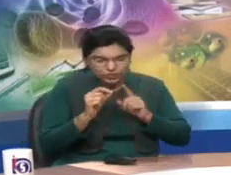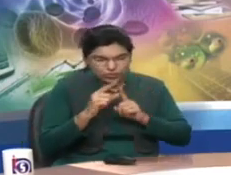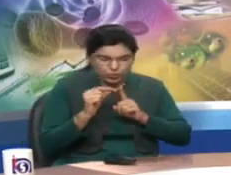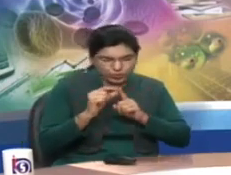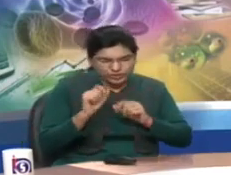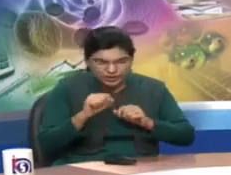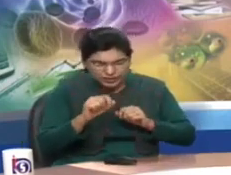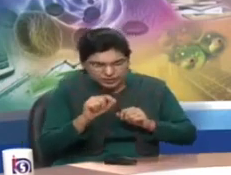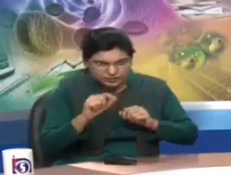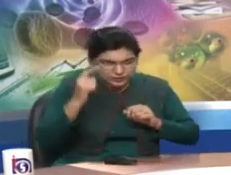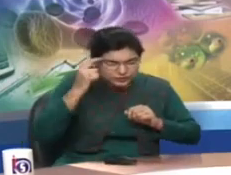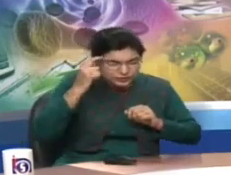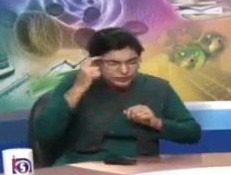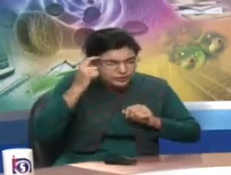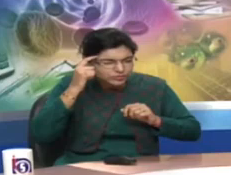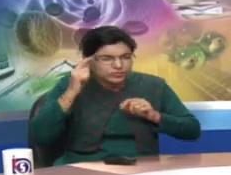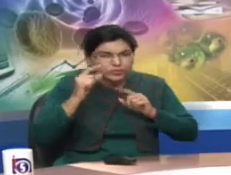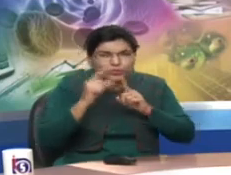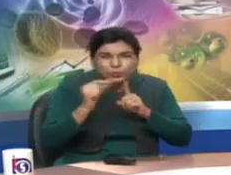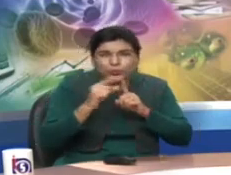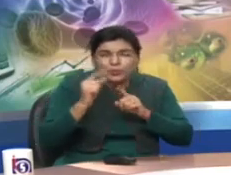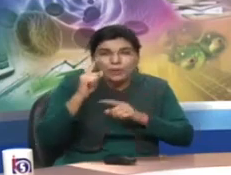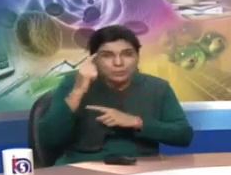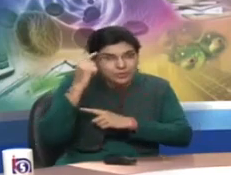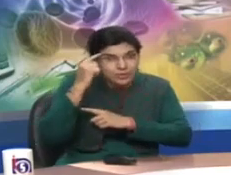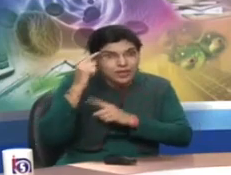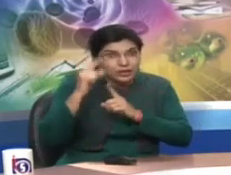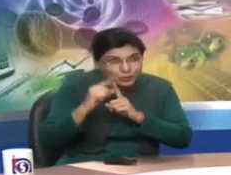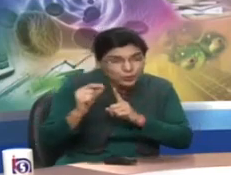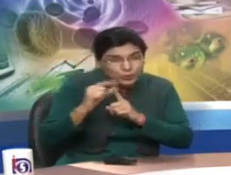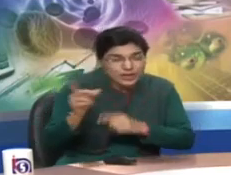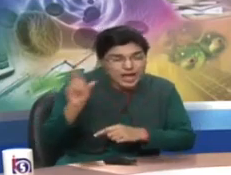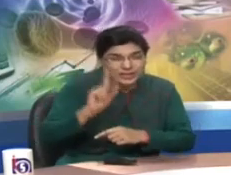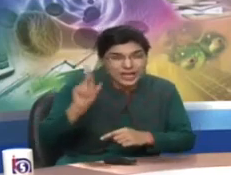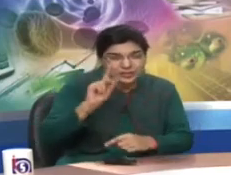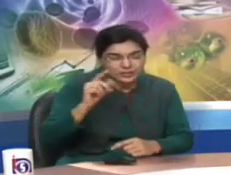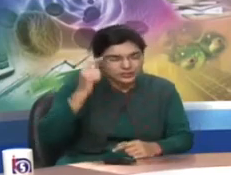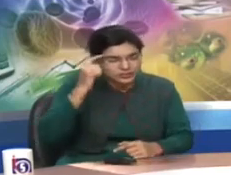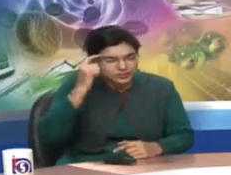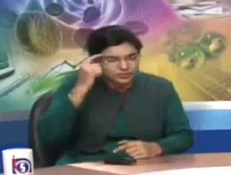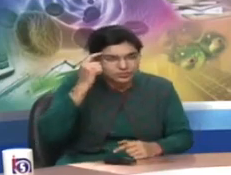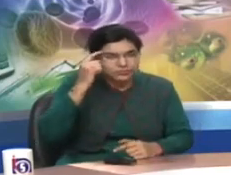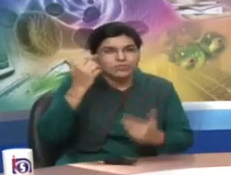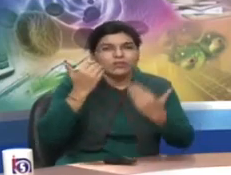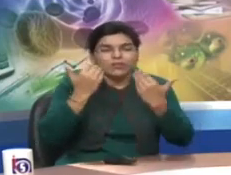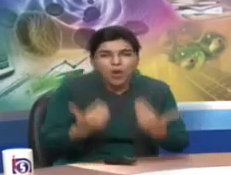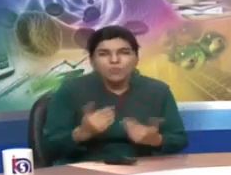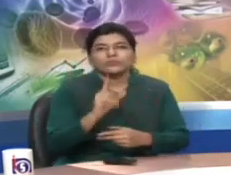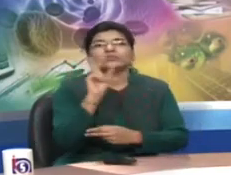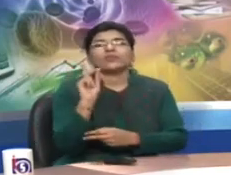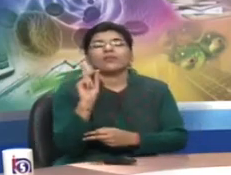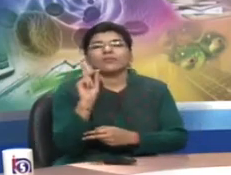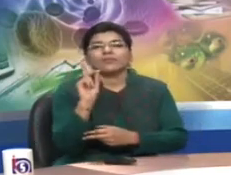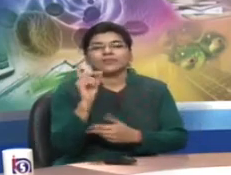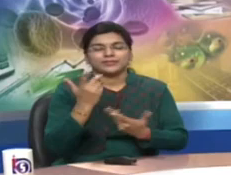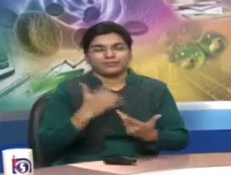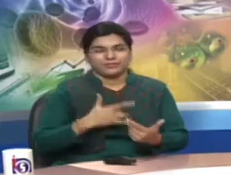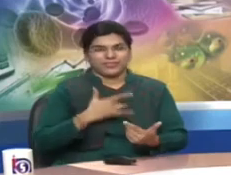Me being a son, I followed your advice, and I'm going to tell